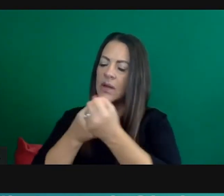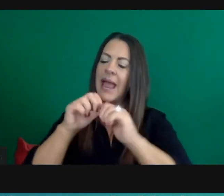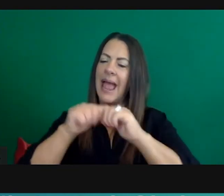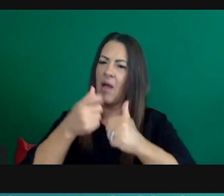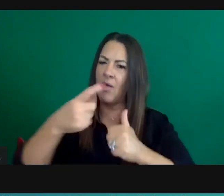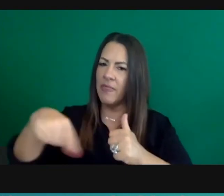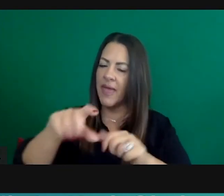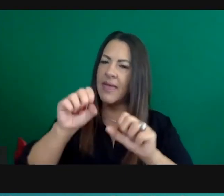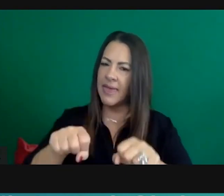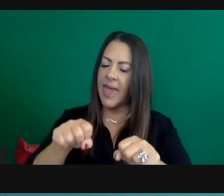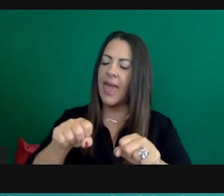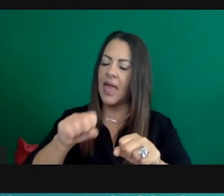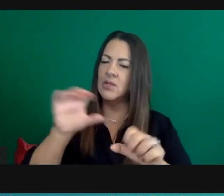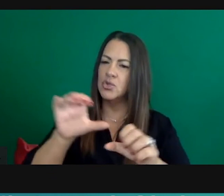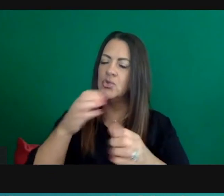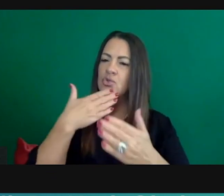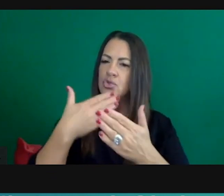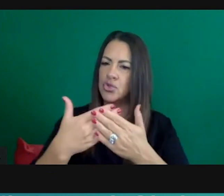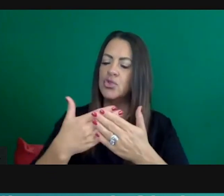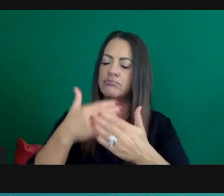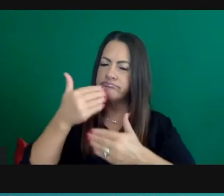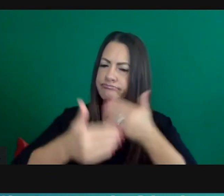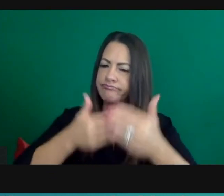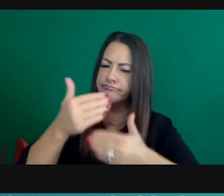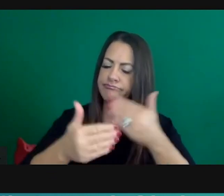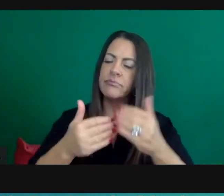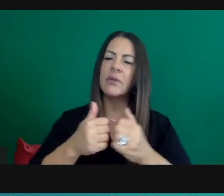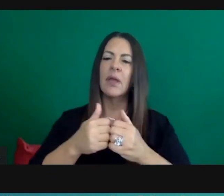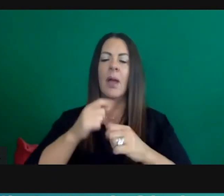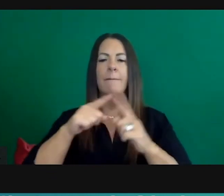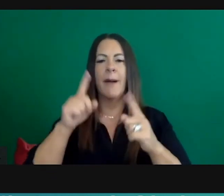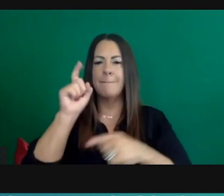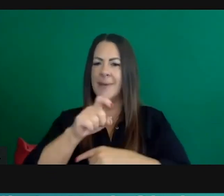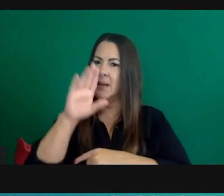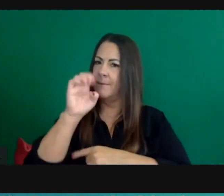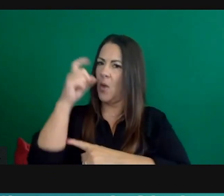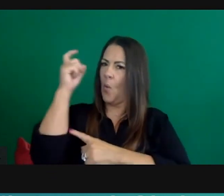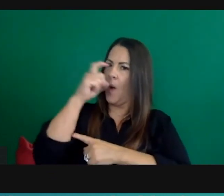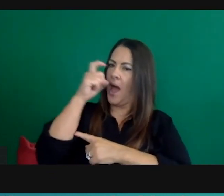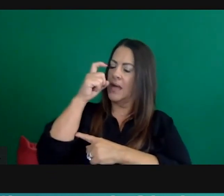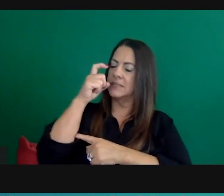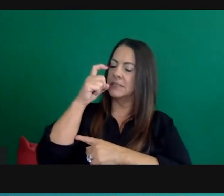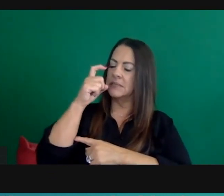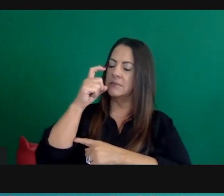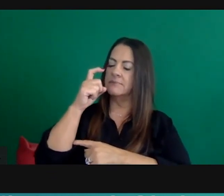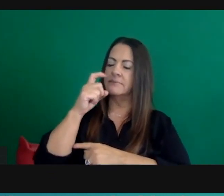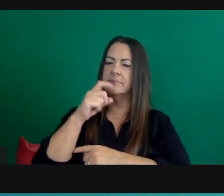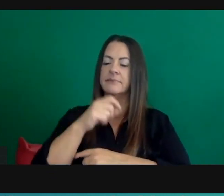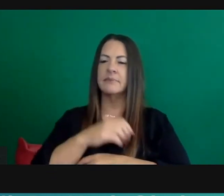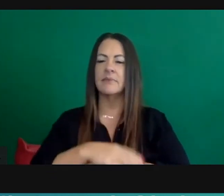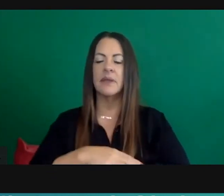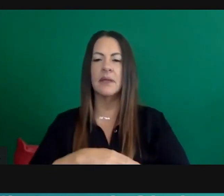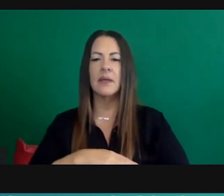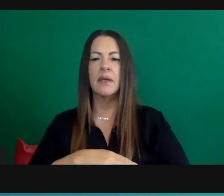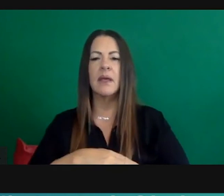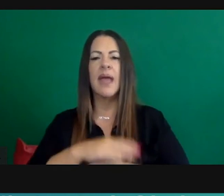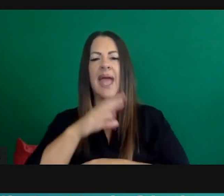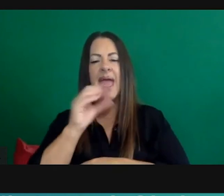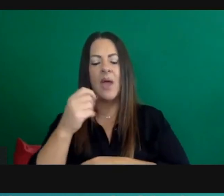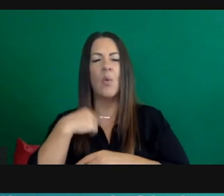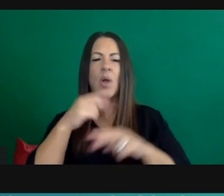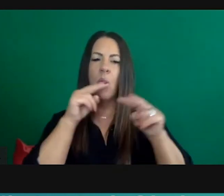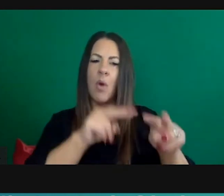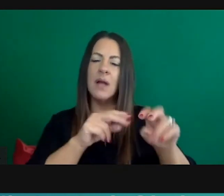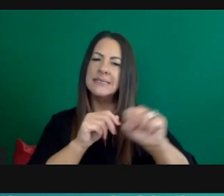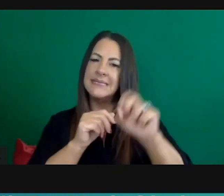decision in the wisest way we possibly can, with both the public health of the San Diego community in mind,